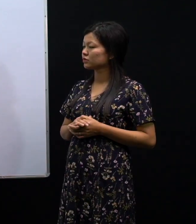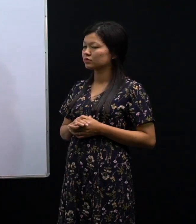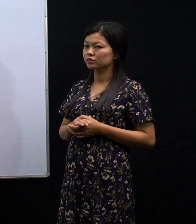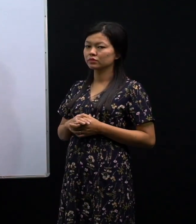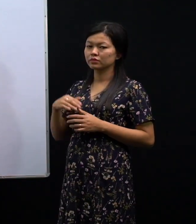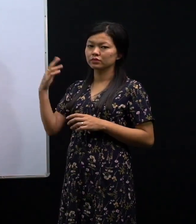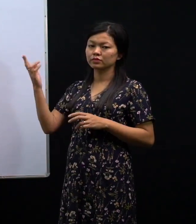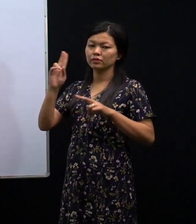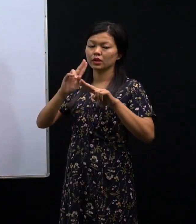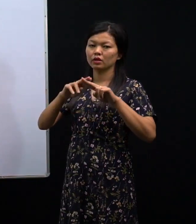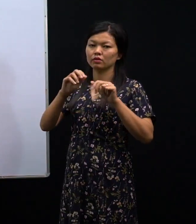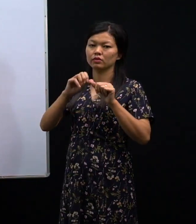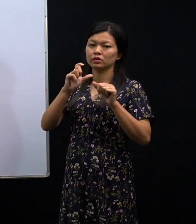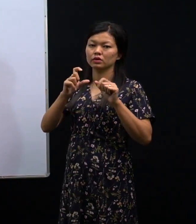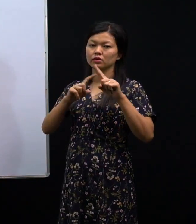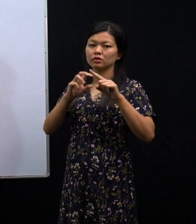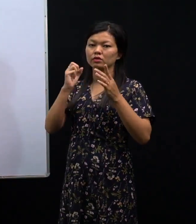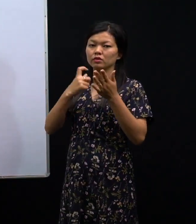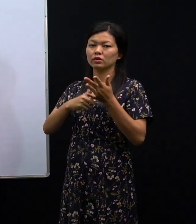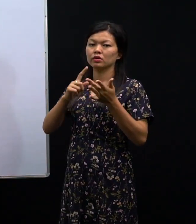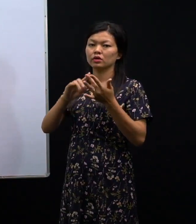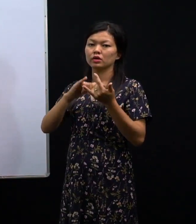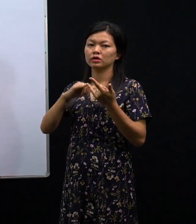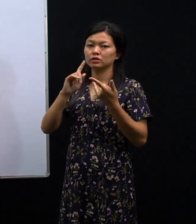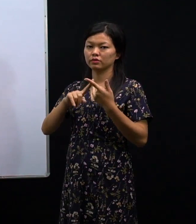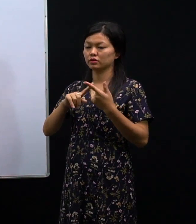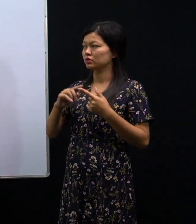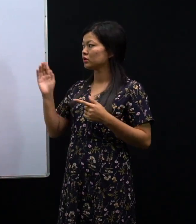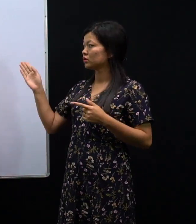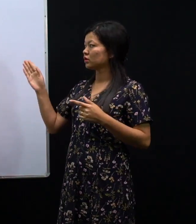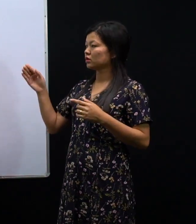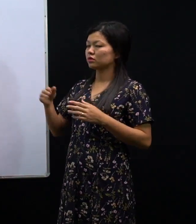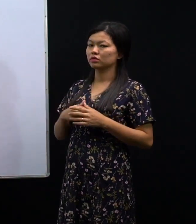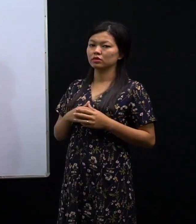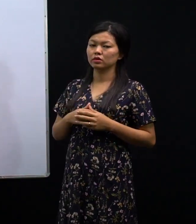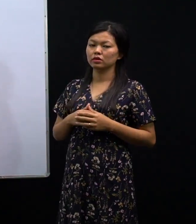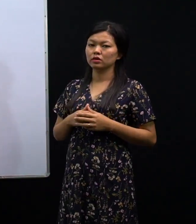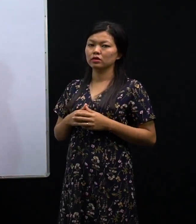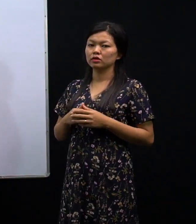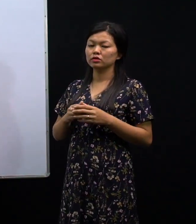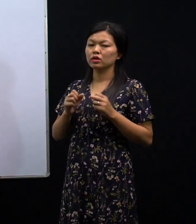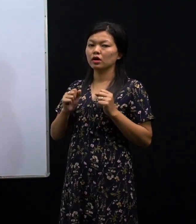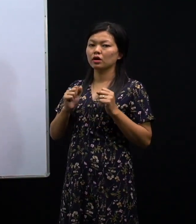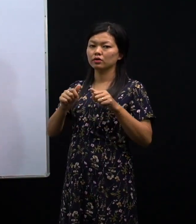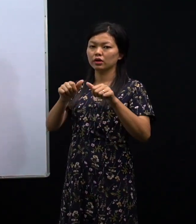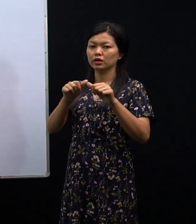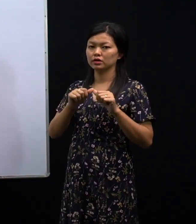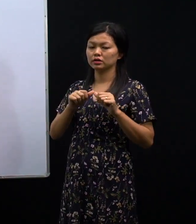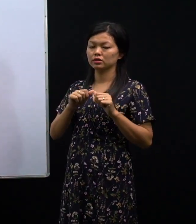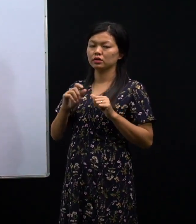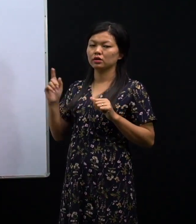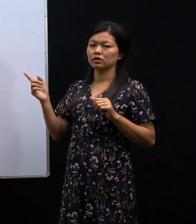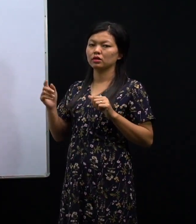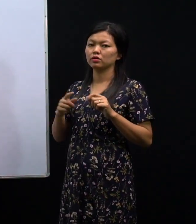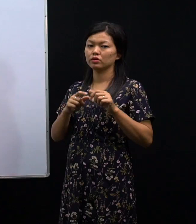Factorize this term. And your probable answer will be this one. How I reach to that answer? Look at here. The big questions,